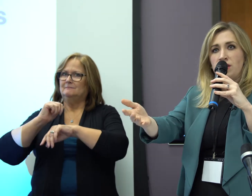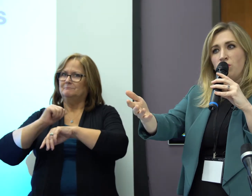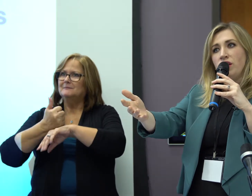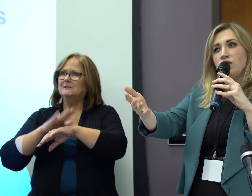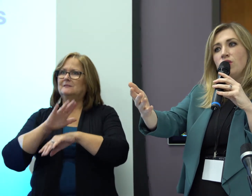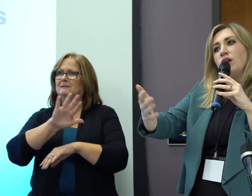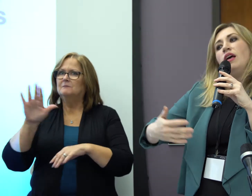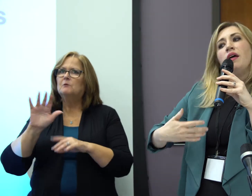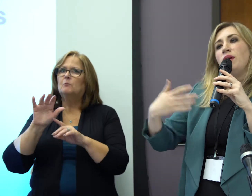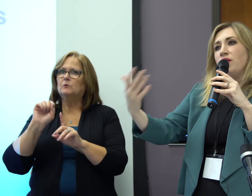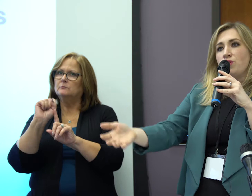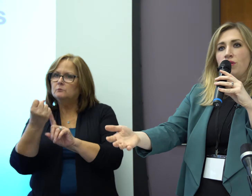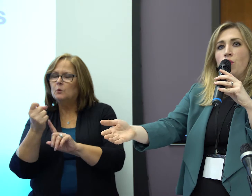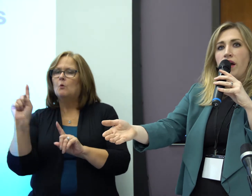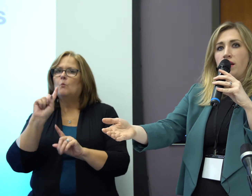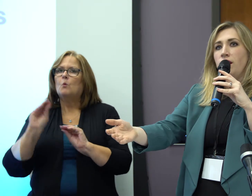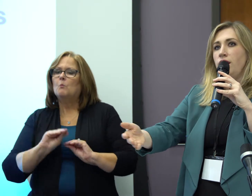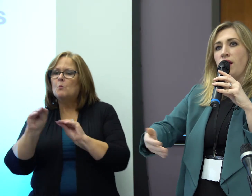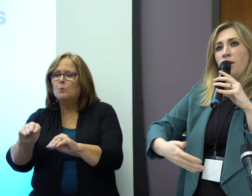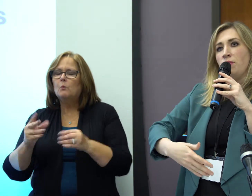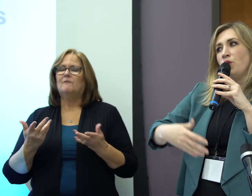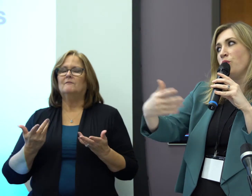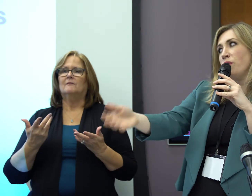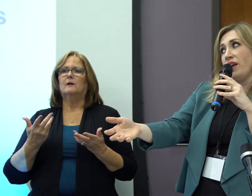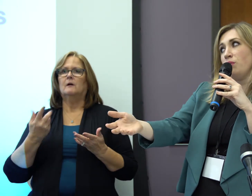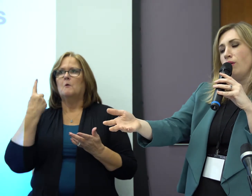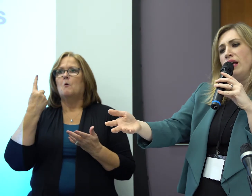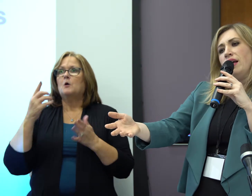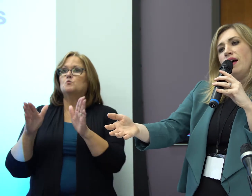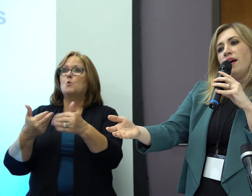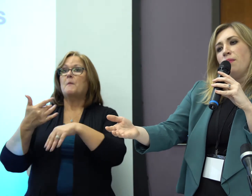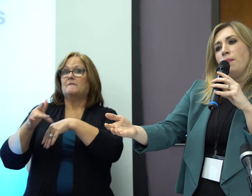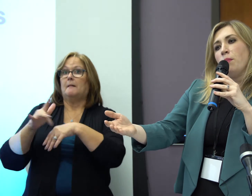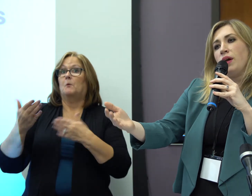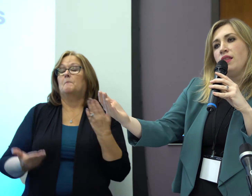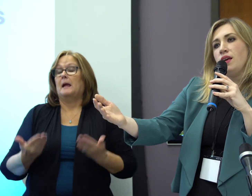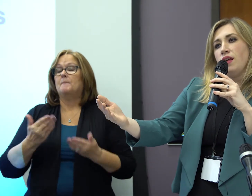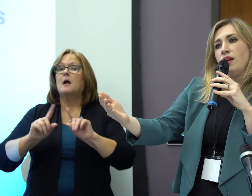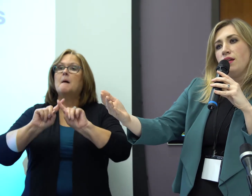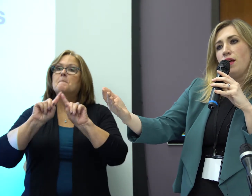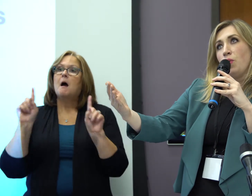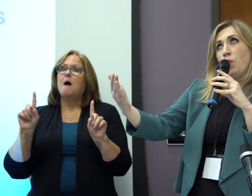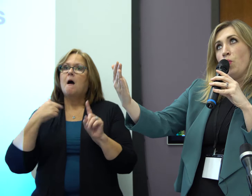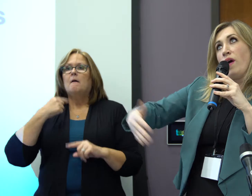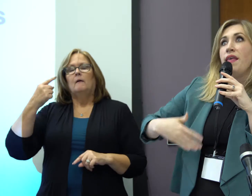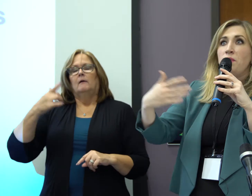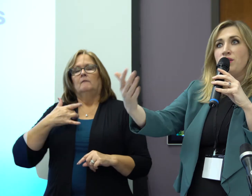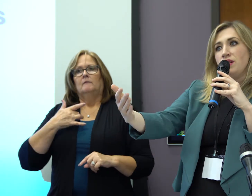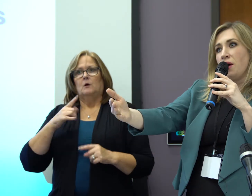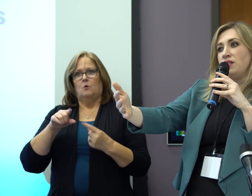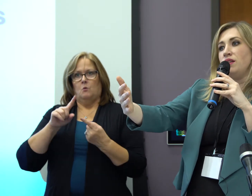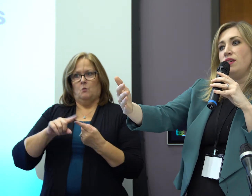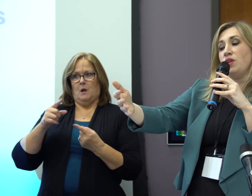is choosing to move into, and maybe there's only one, room available. But I think that when